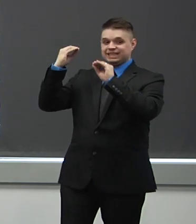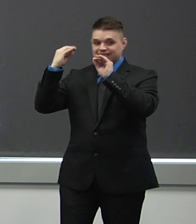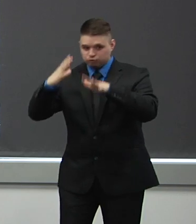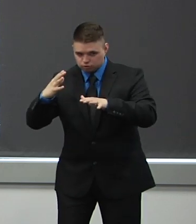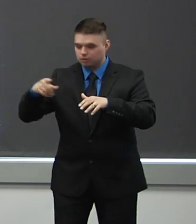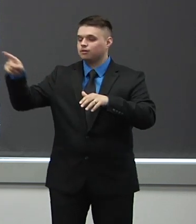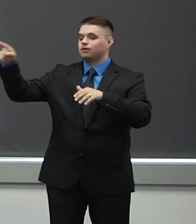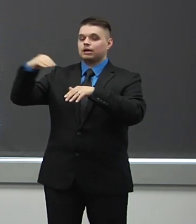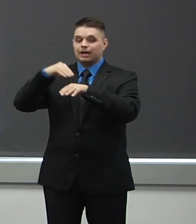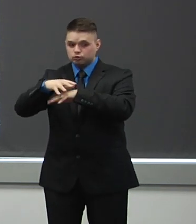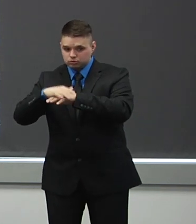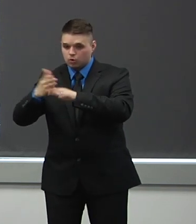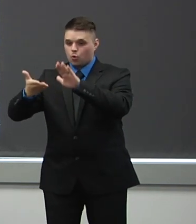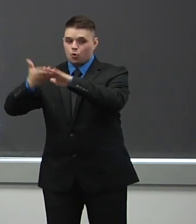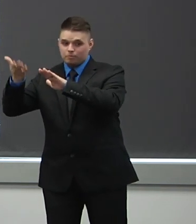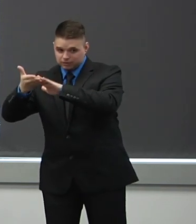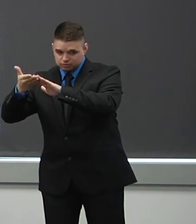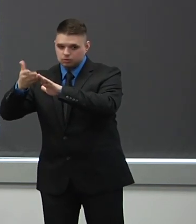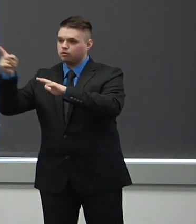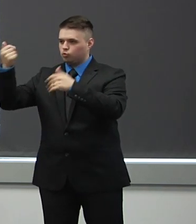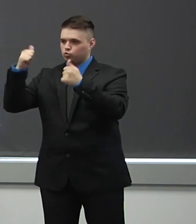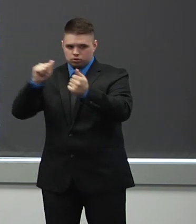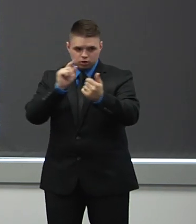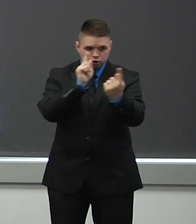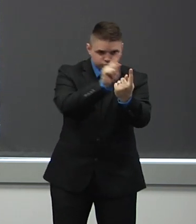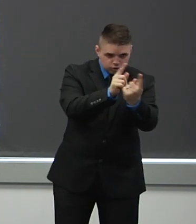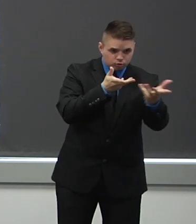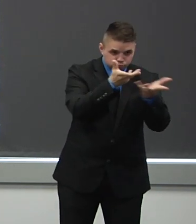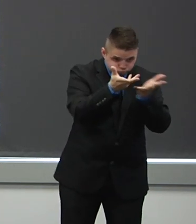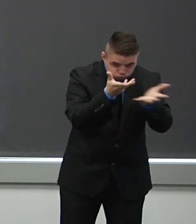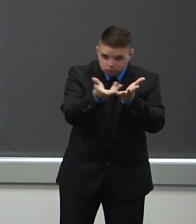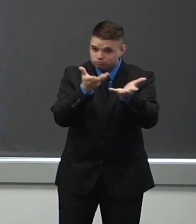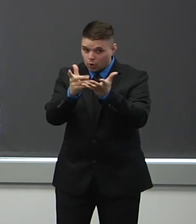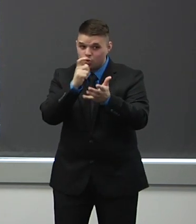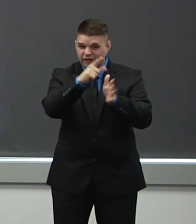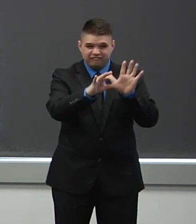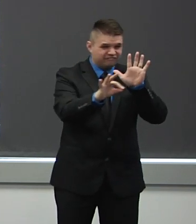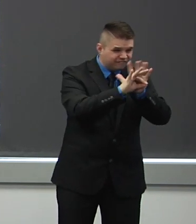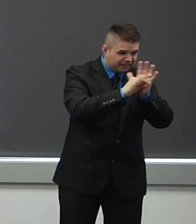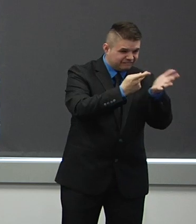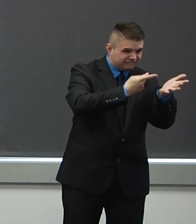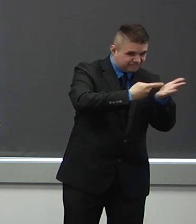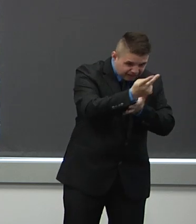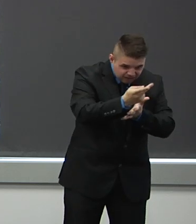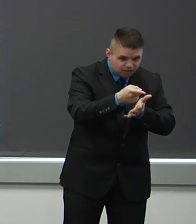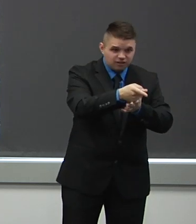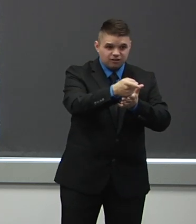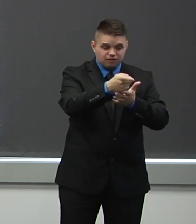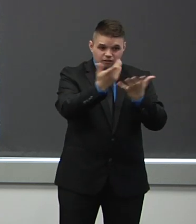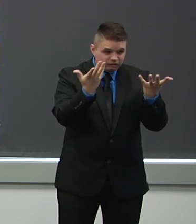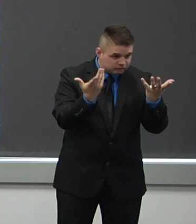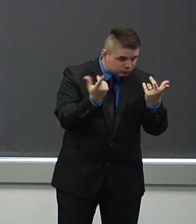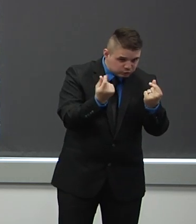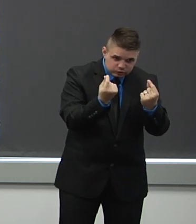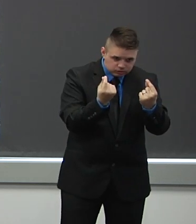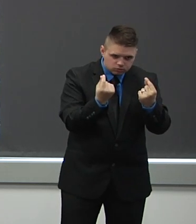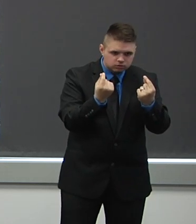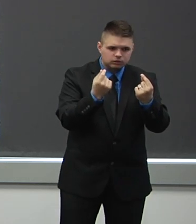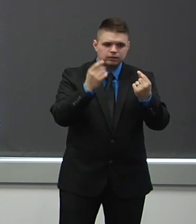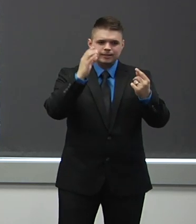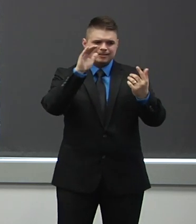are circling around every student who was failing one of the required courses that they had for graduation, seek them out, and